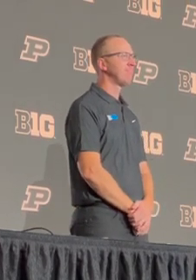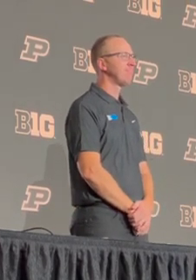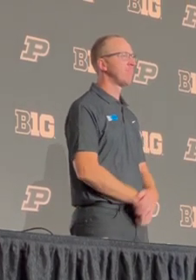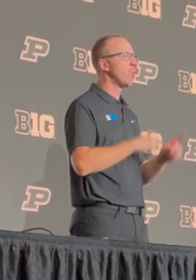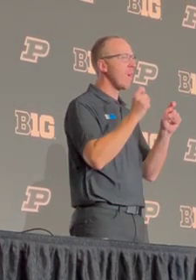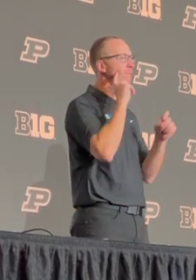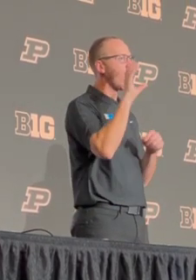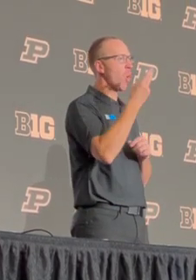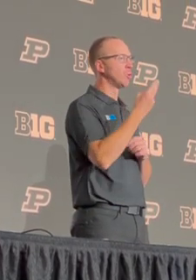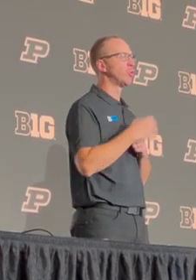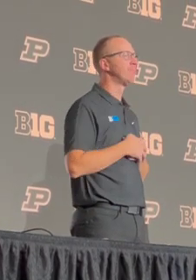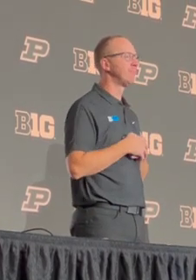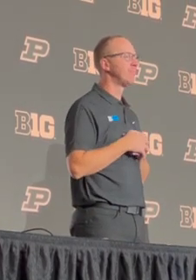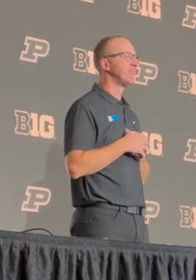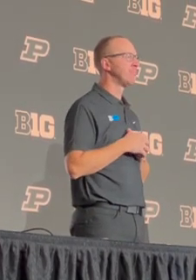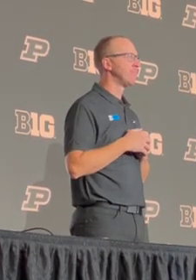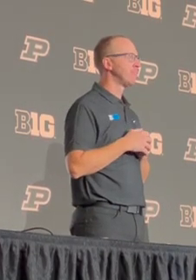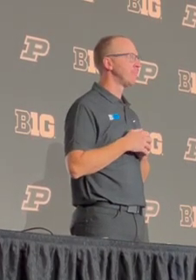Questions for Coach?